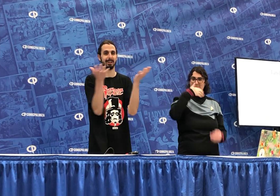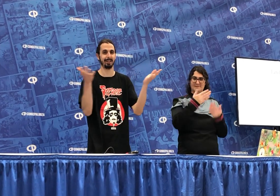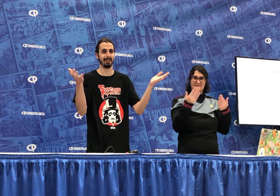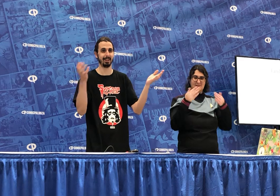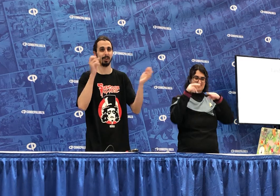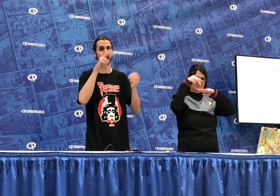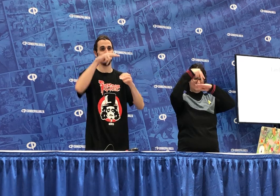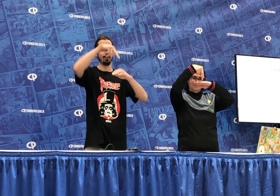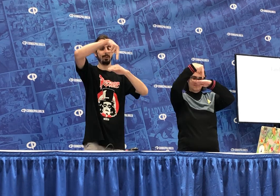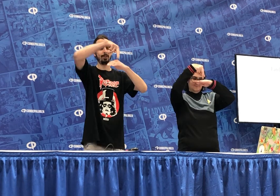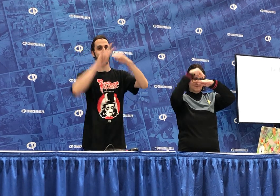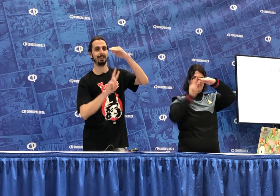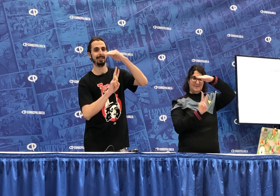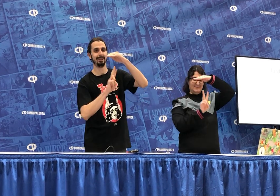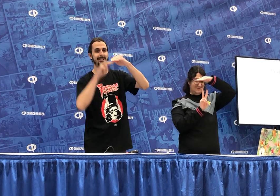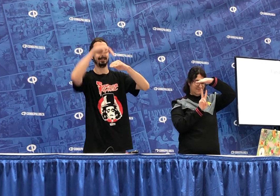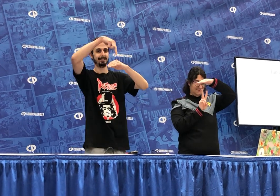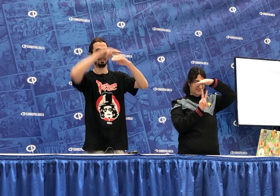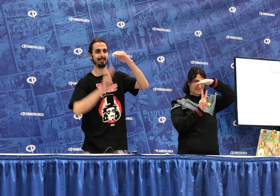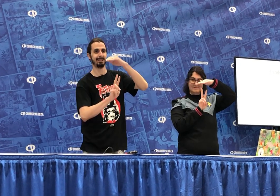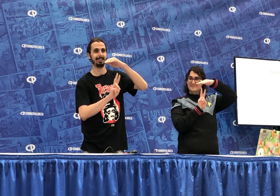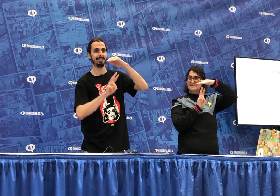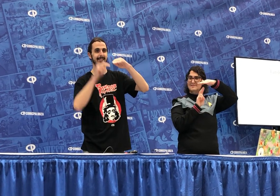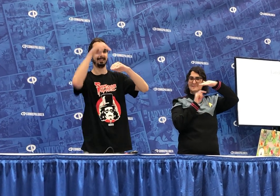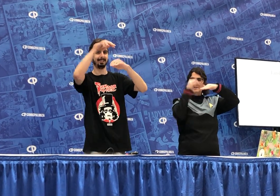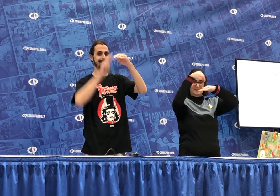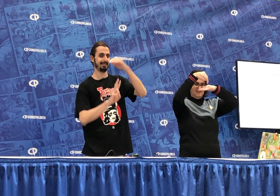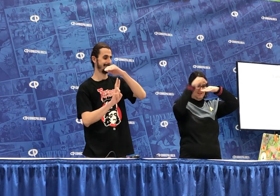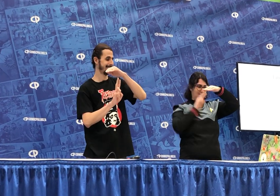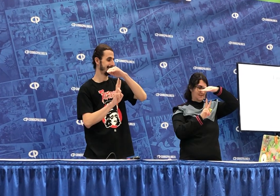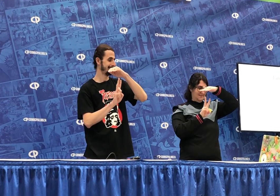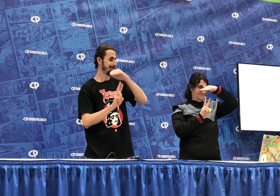Stranger Things, you can do Strange Things, or you can show the upside down.